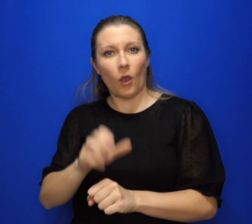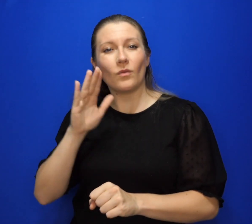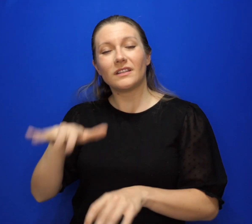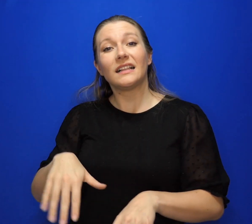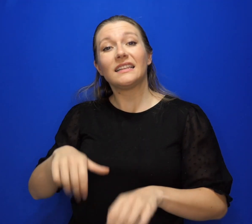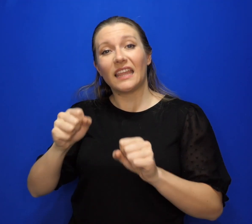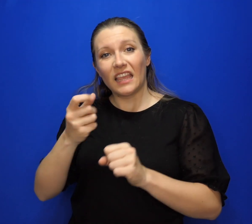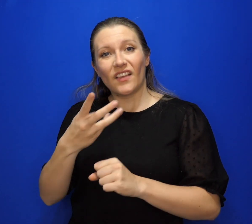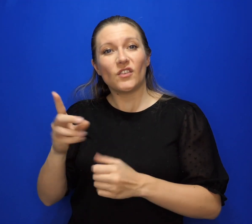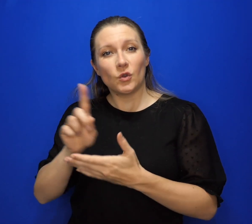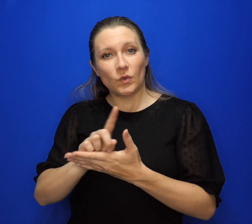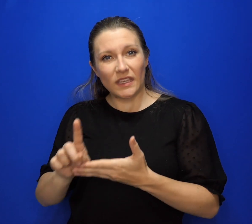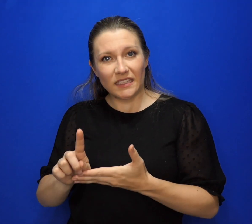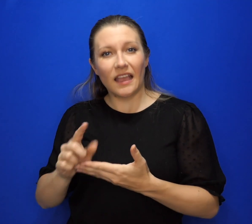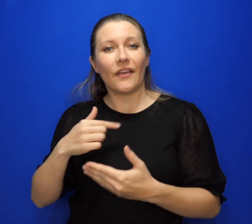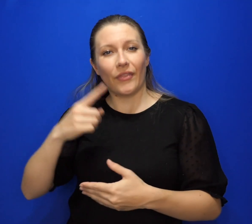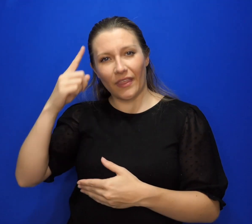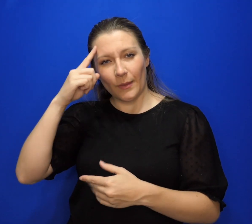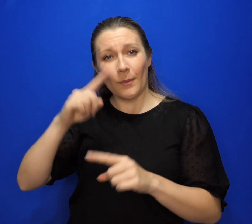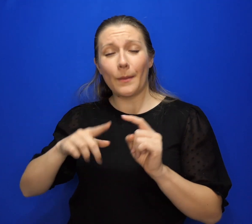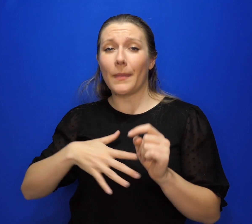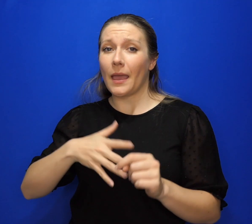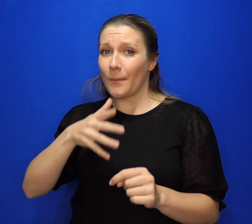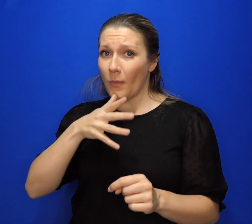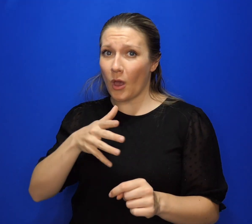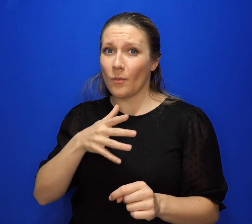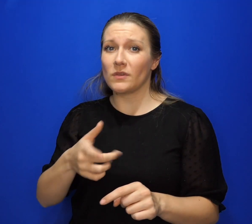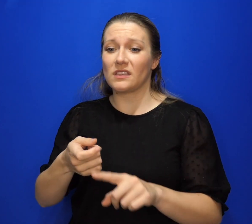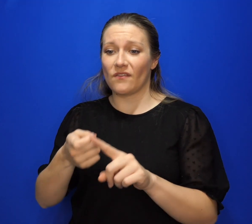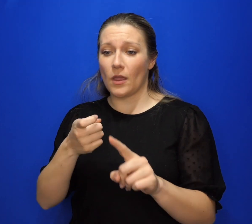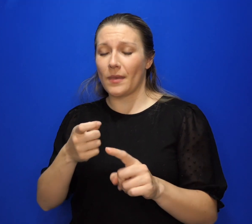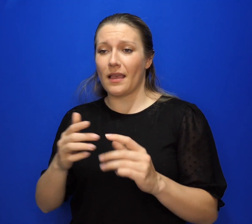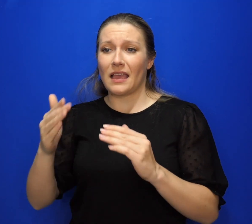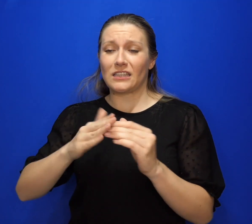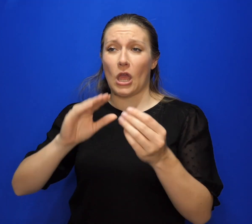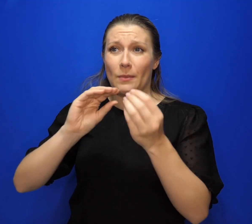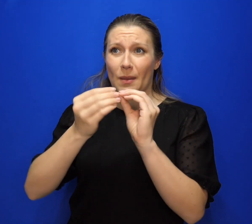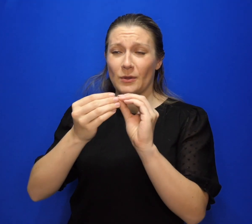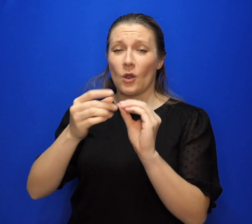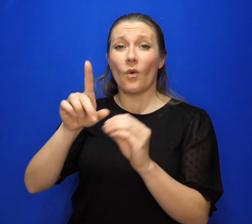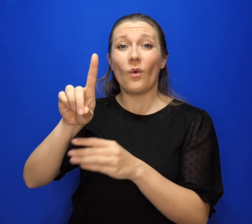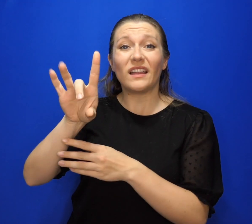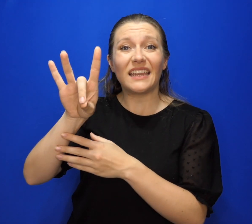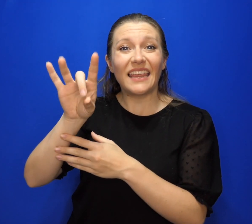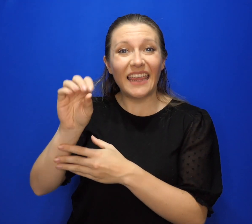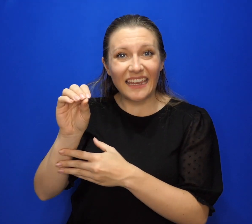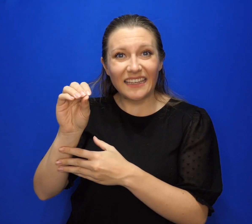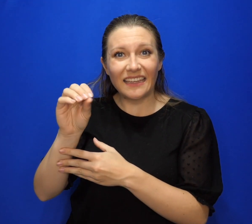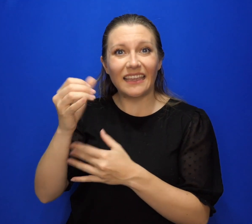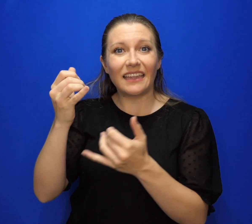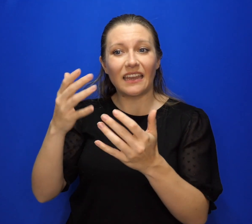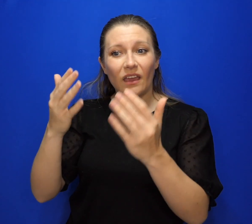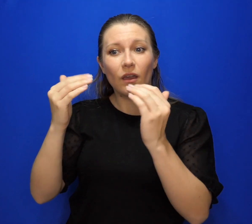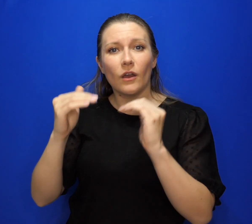180, and they got her down to like 120. Why? Because the cardiologist knew a different medication than the GP knew